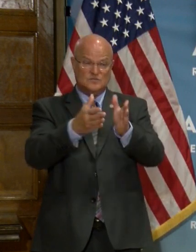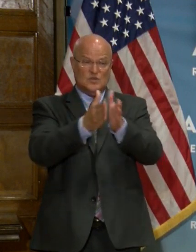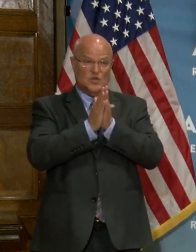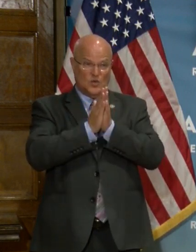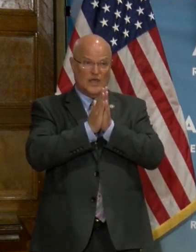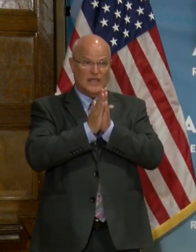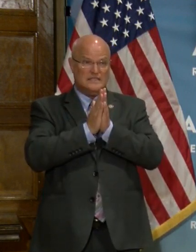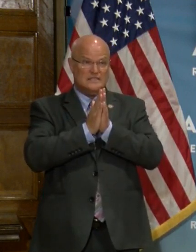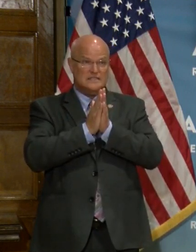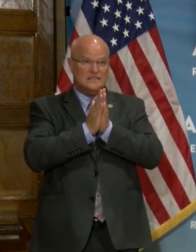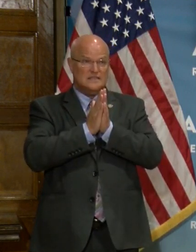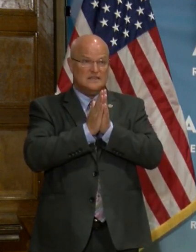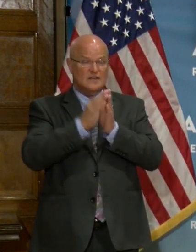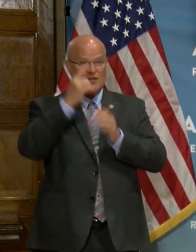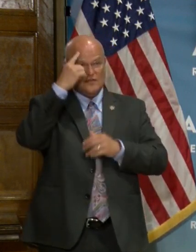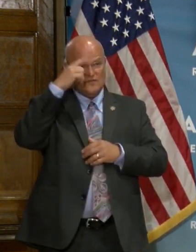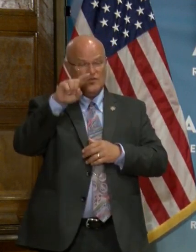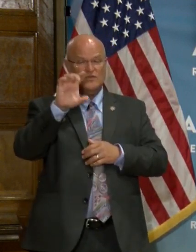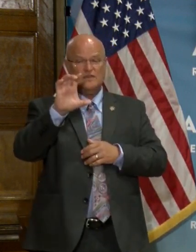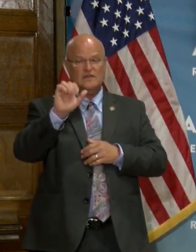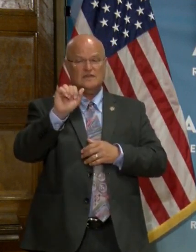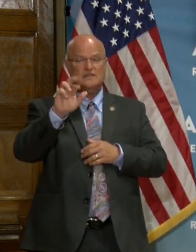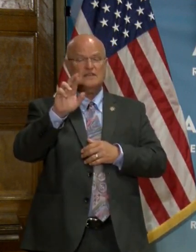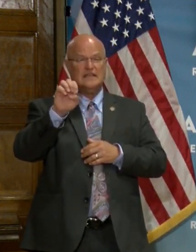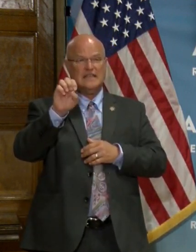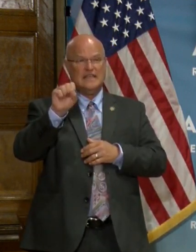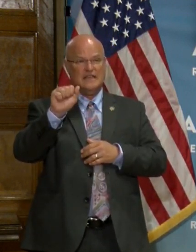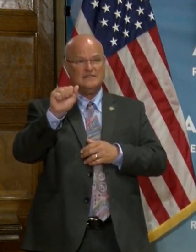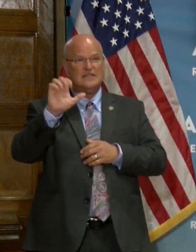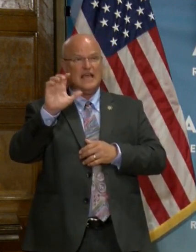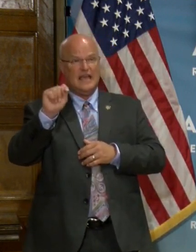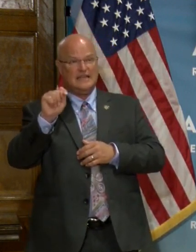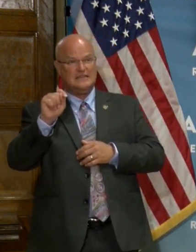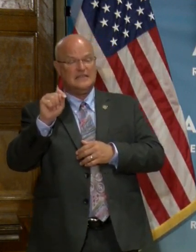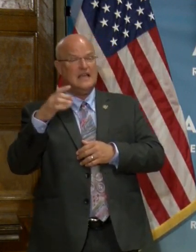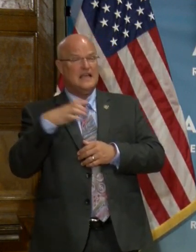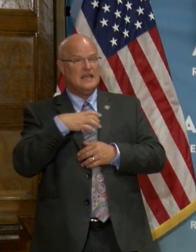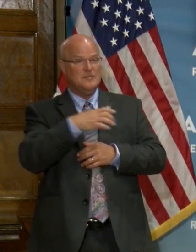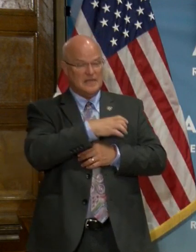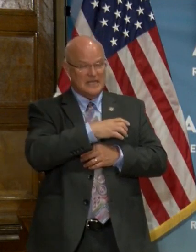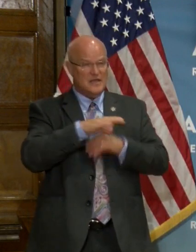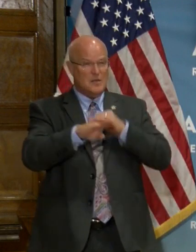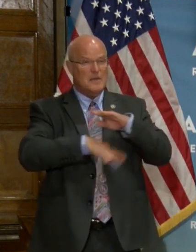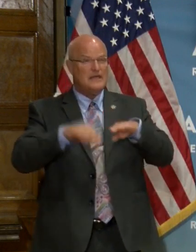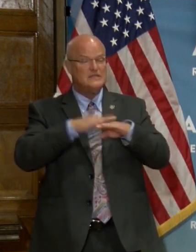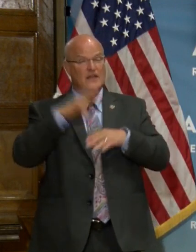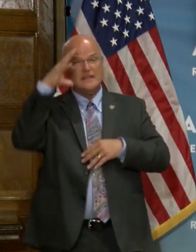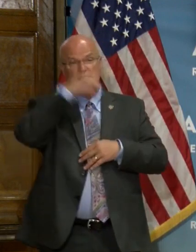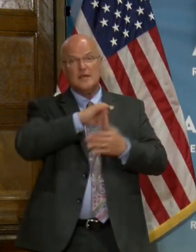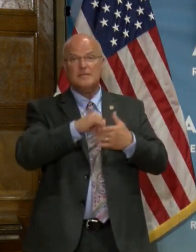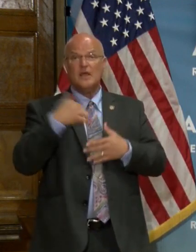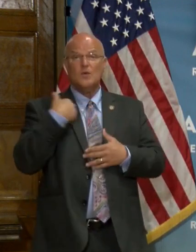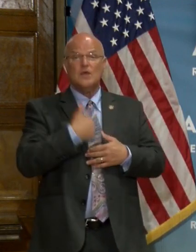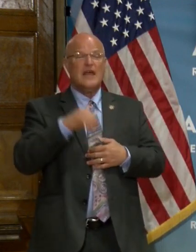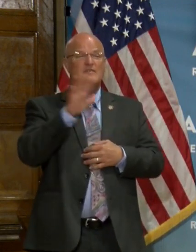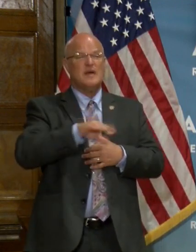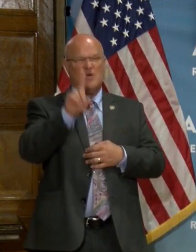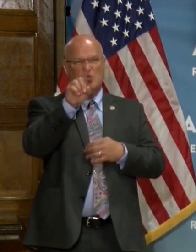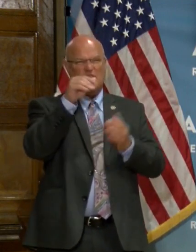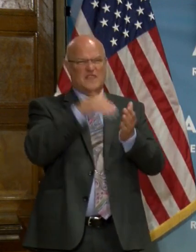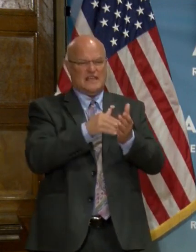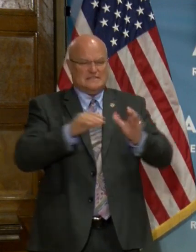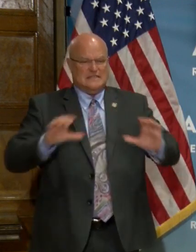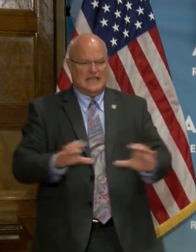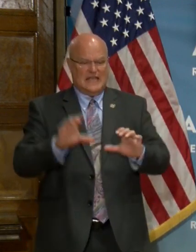request to the CARES Act Steering Committee was based on the assumption that we would have about 1,000